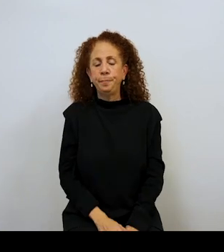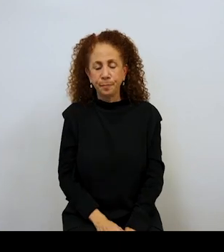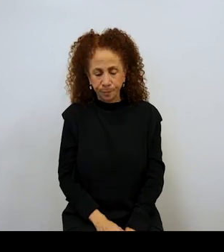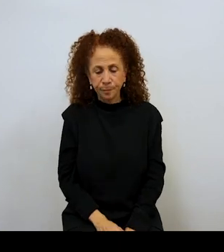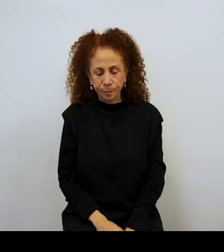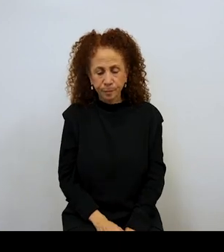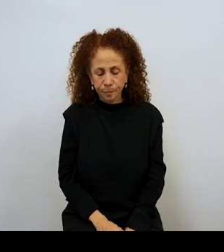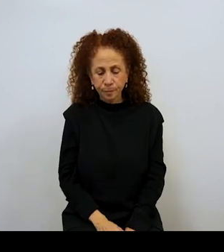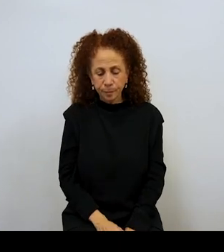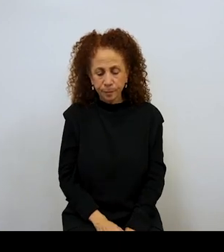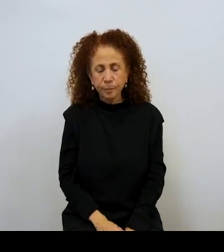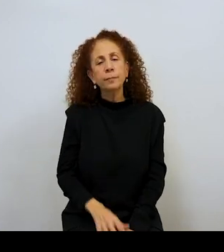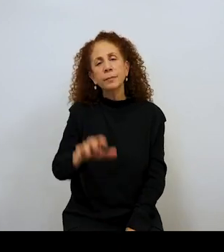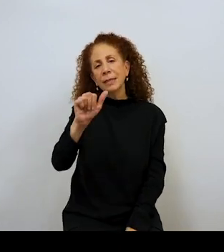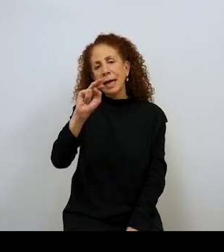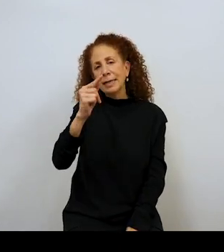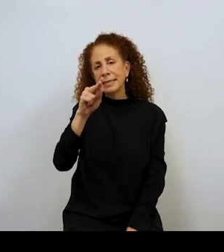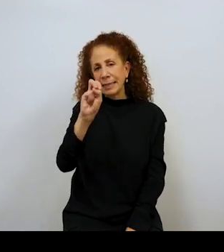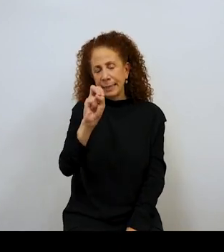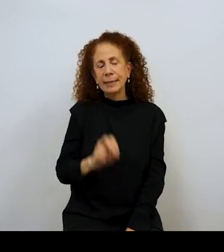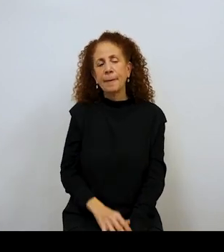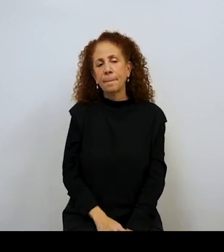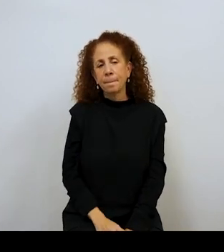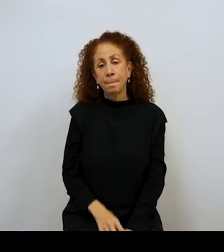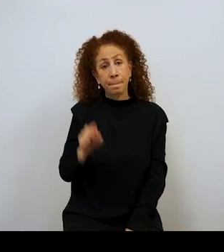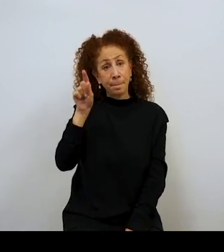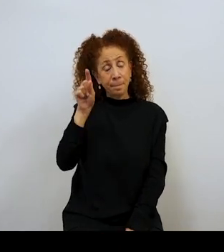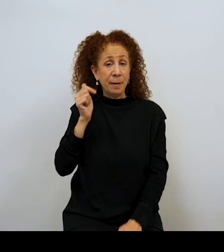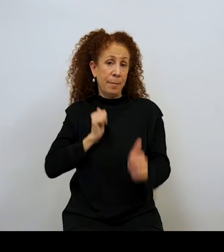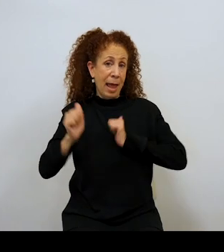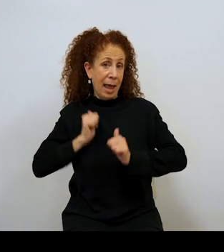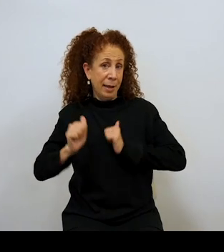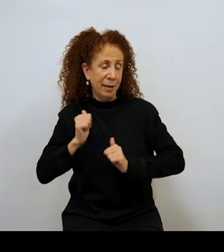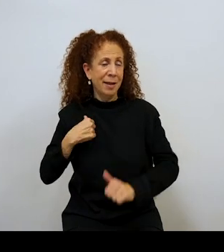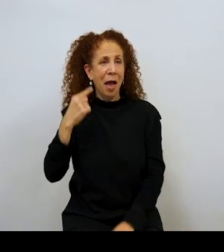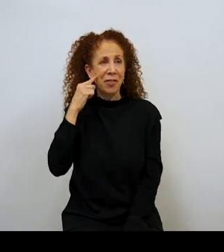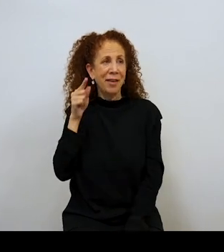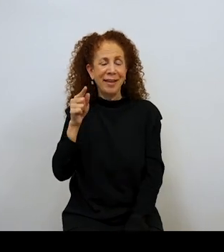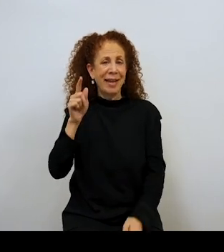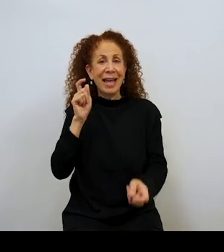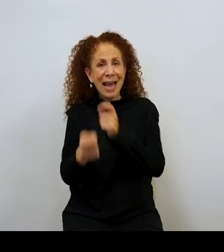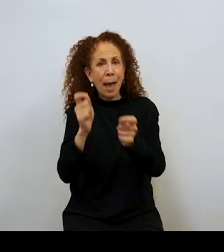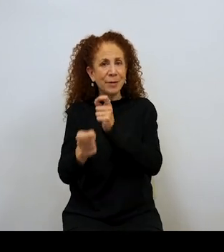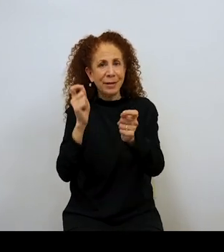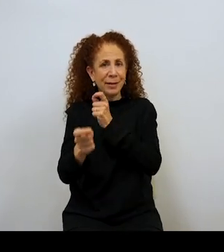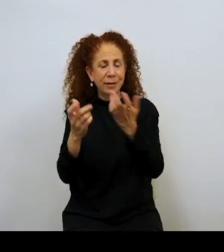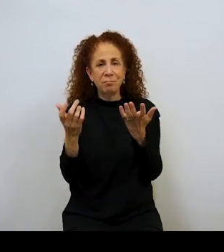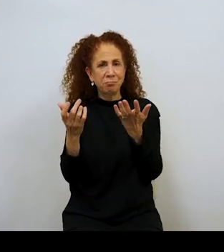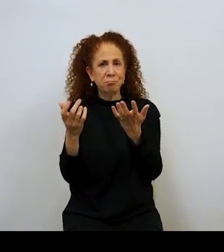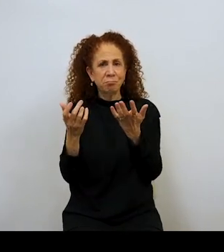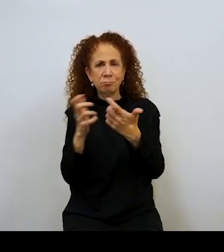Hi. Antigone is a play that I think has been adapted probably to